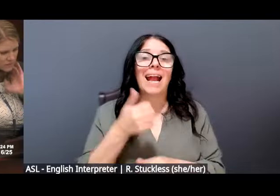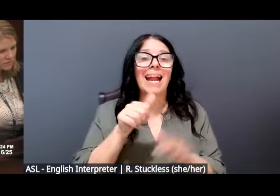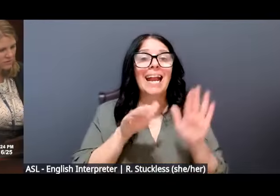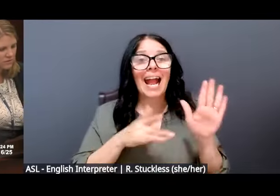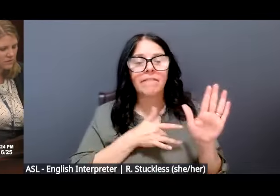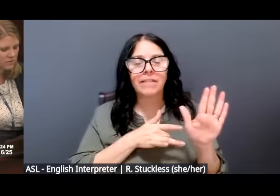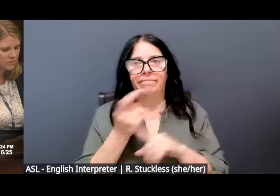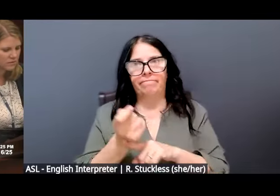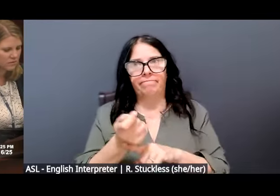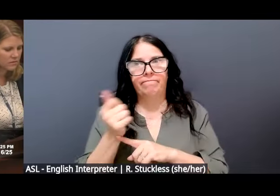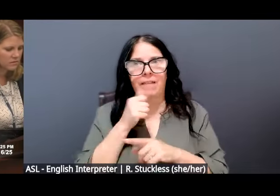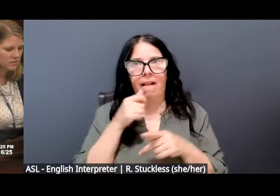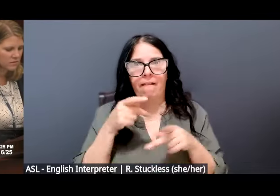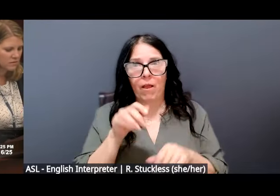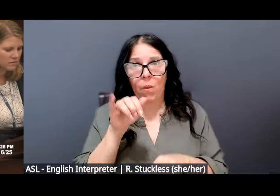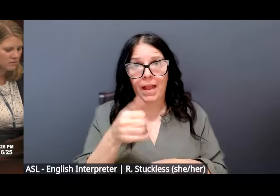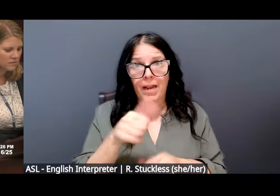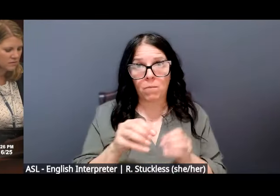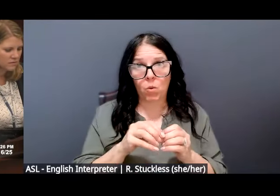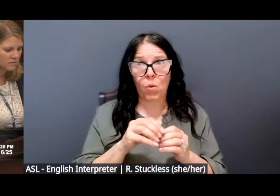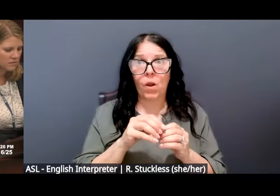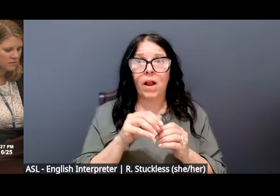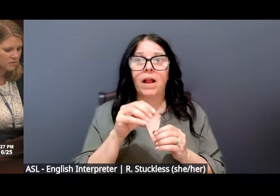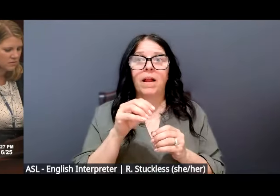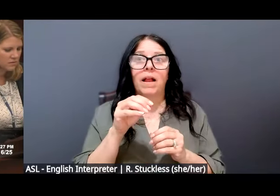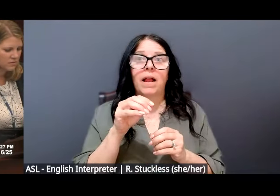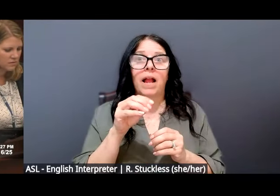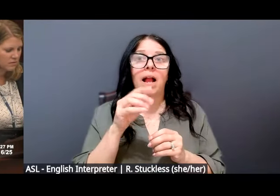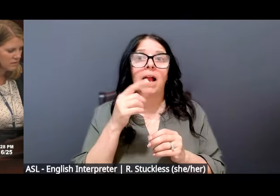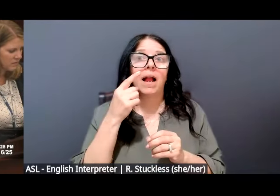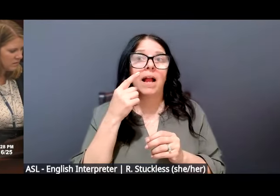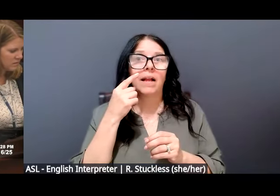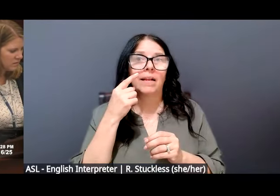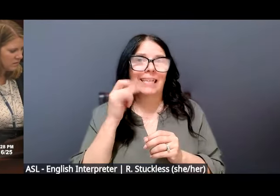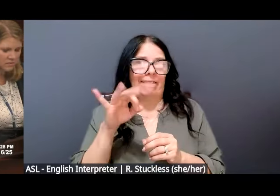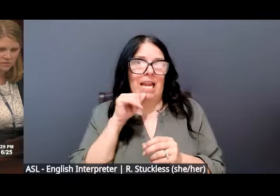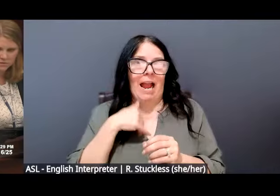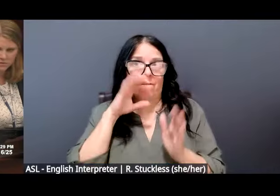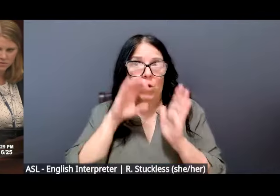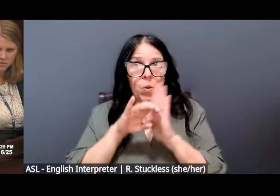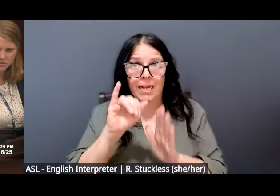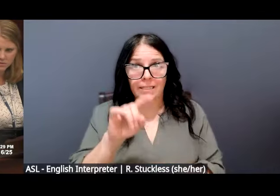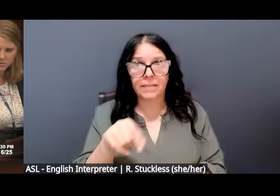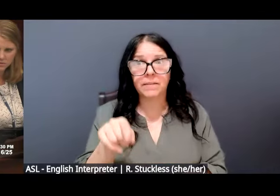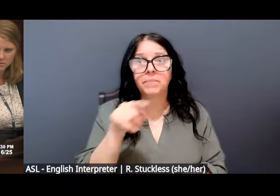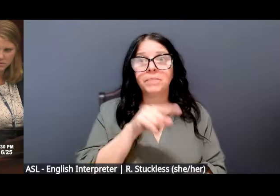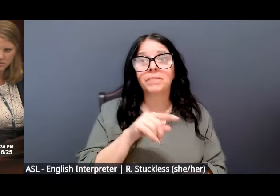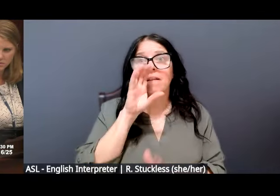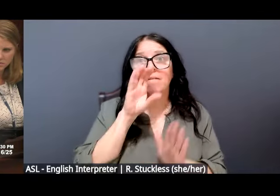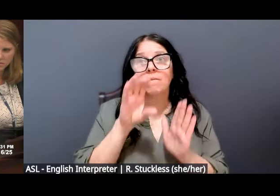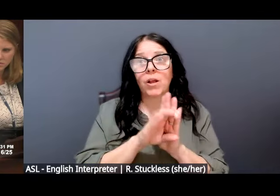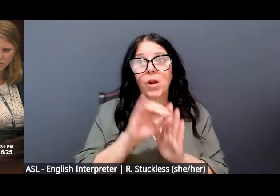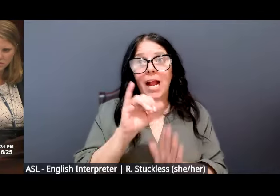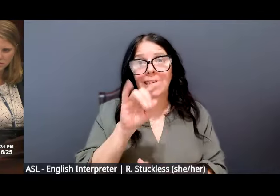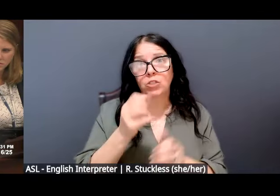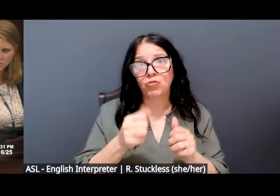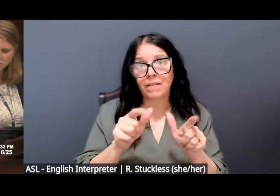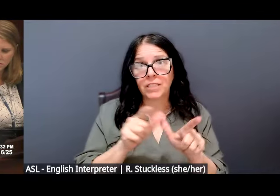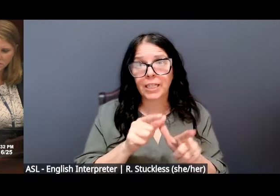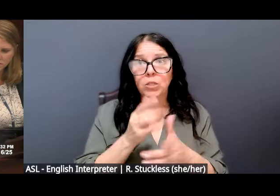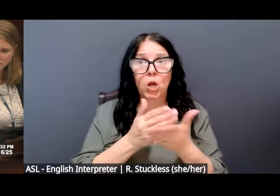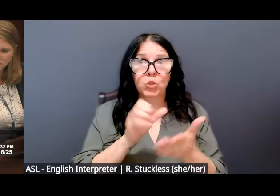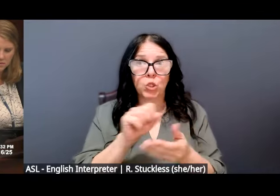or vote absentee. Require hardship program for obtaining required documents at state expense. Subject violations to